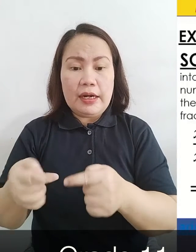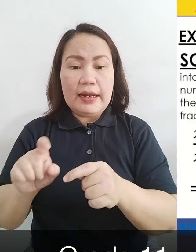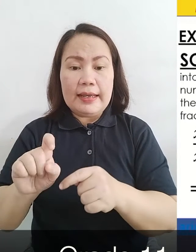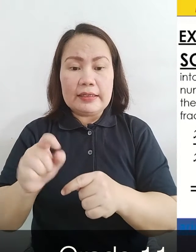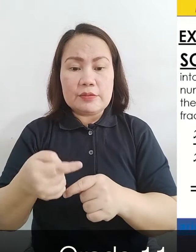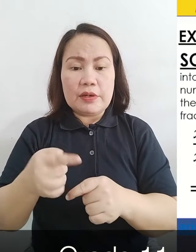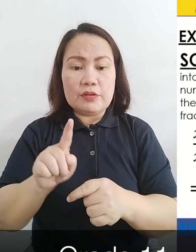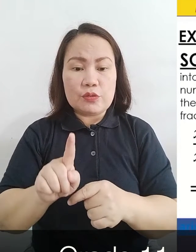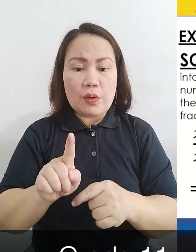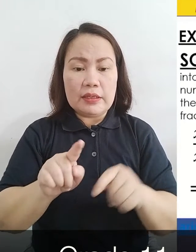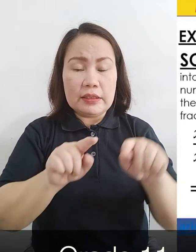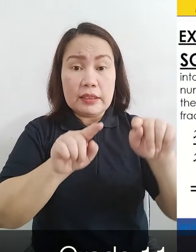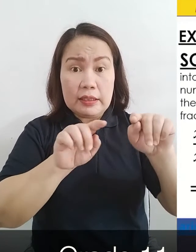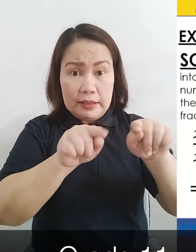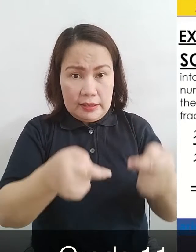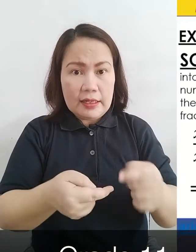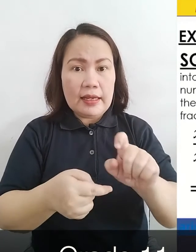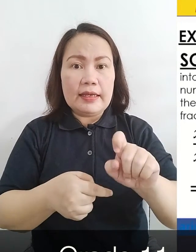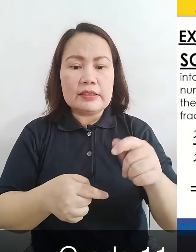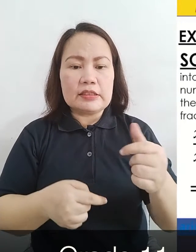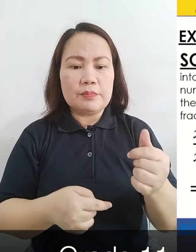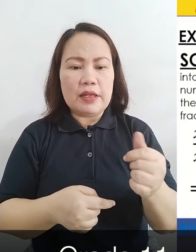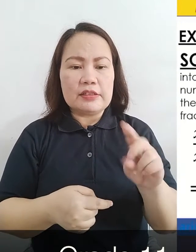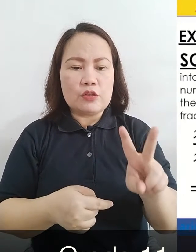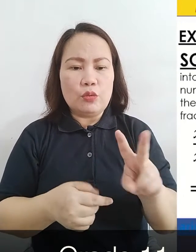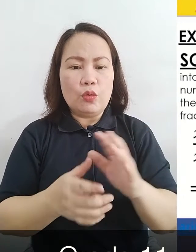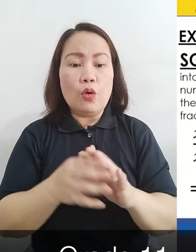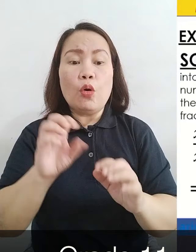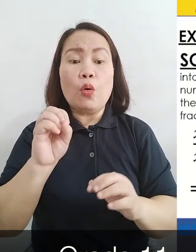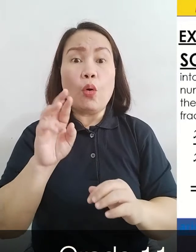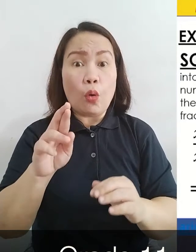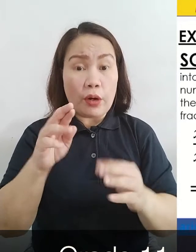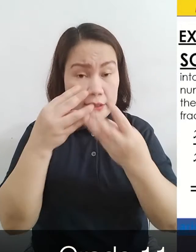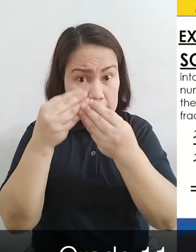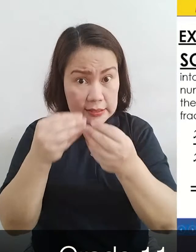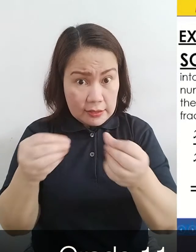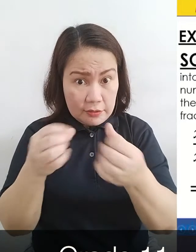1 and x plus 2. Or,